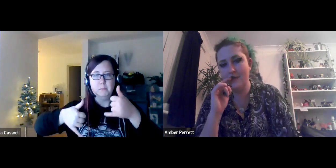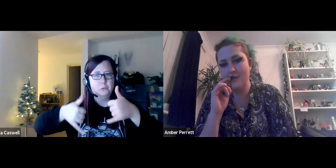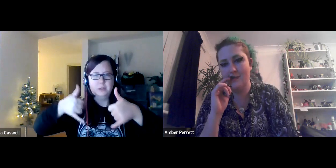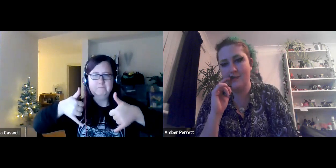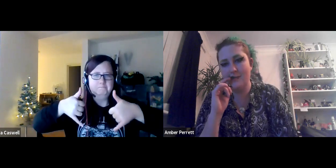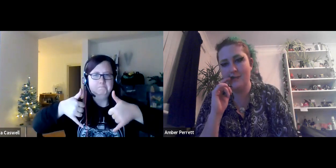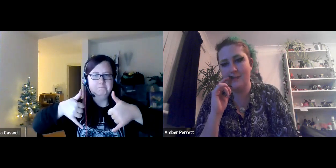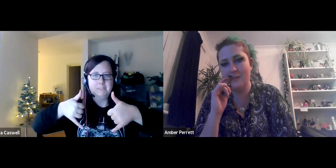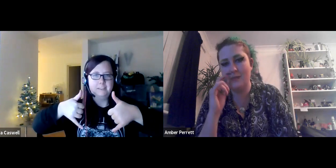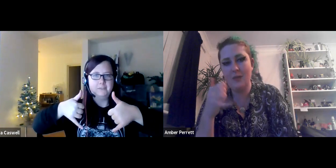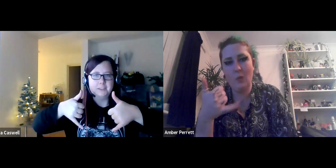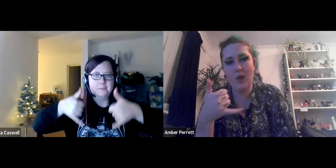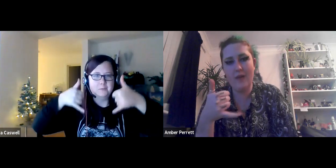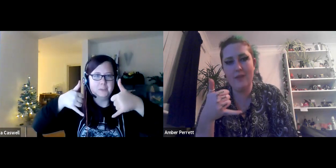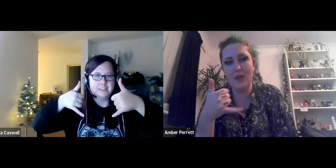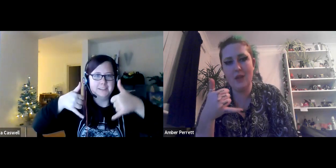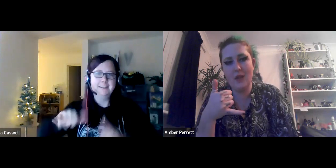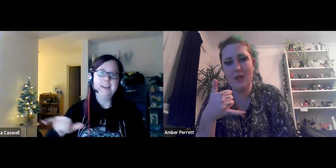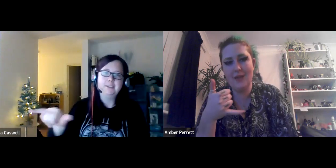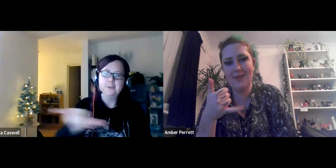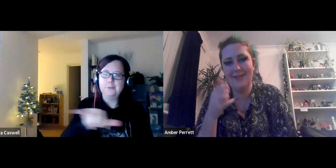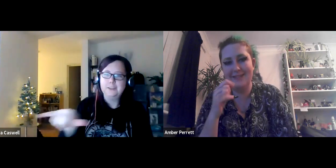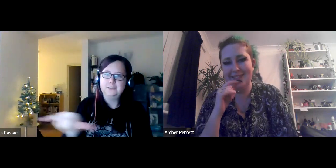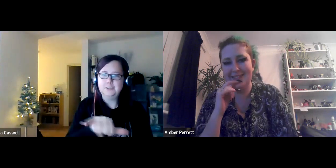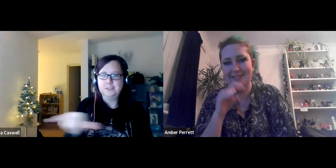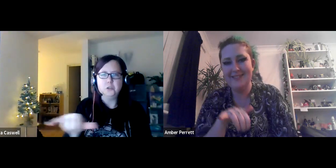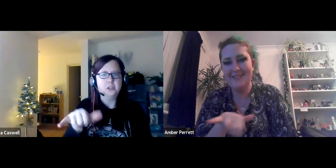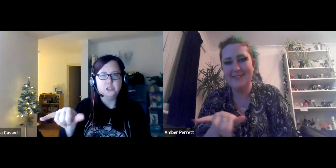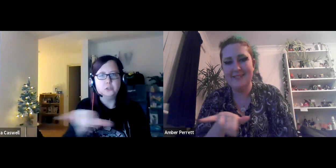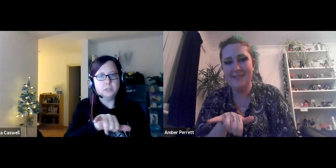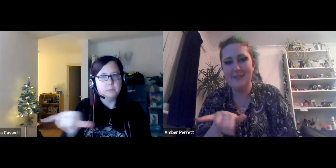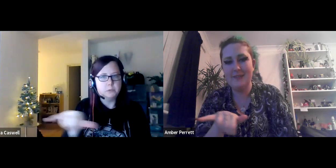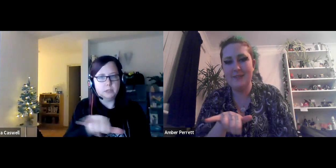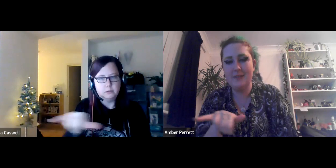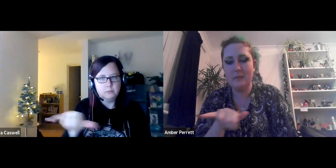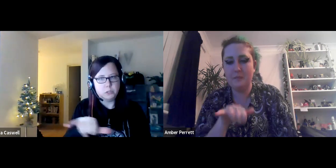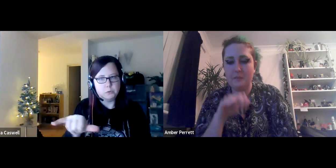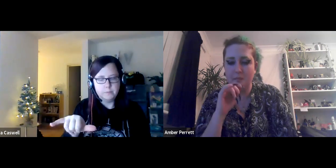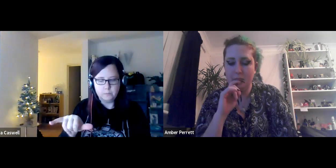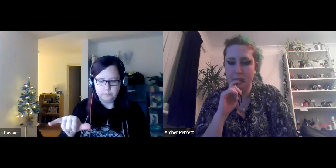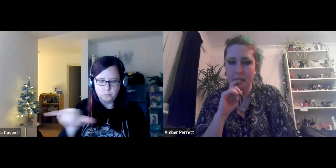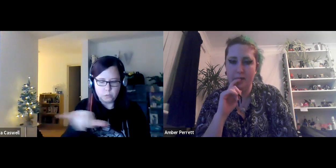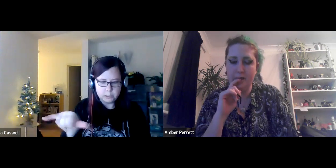milk for some reason. So which, you're like choosing between which one,